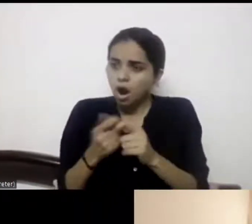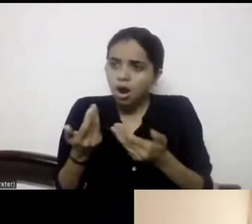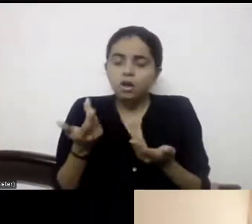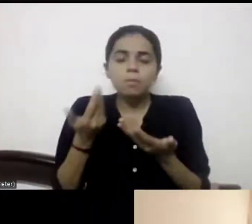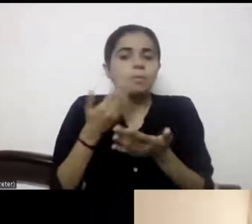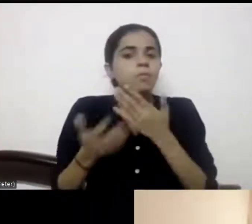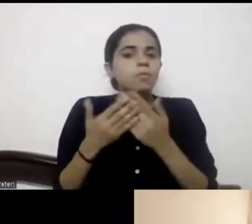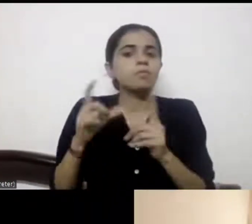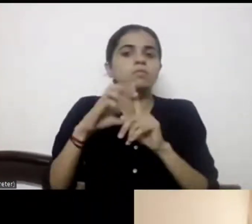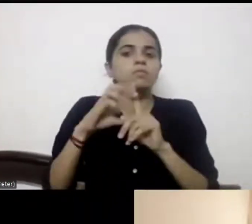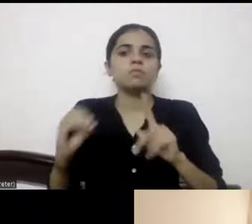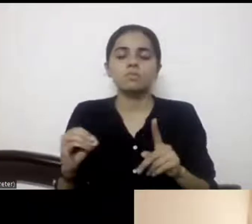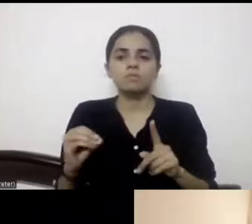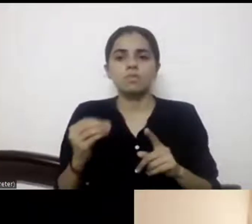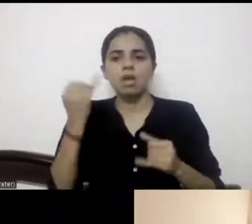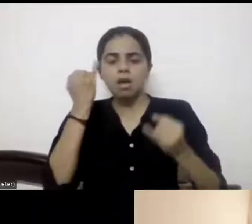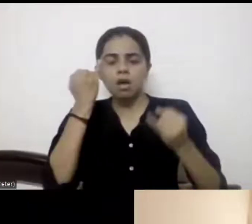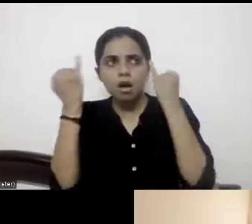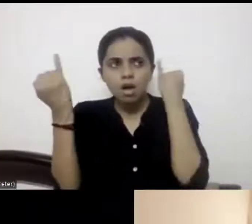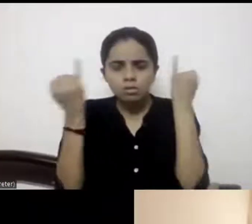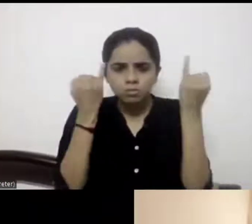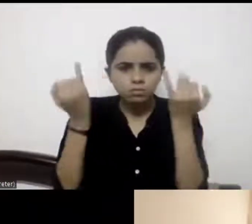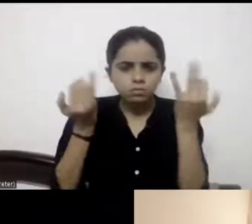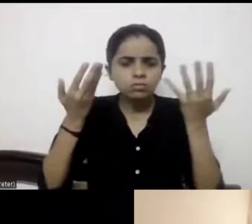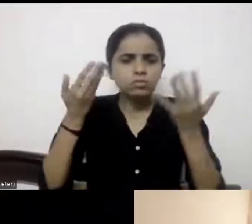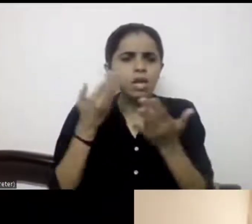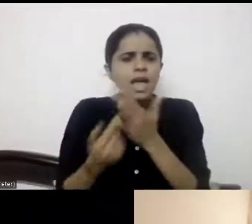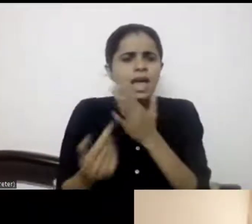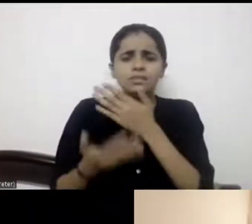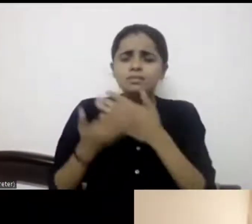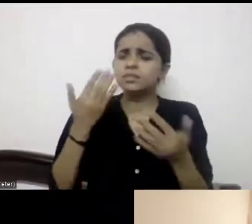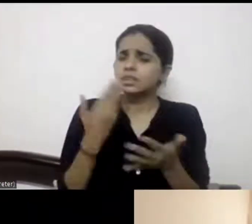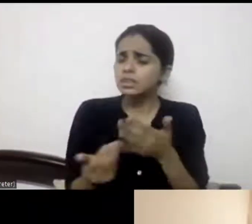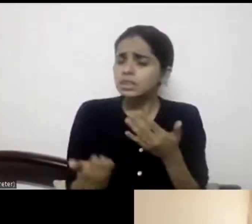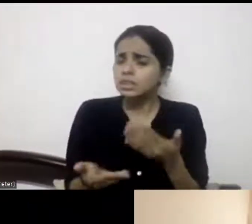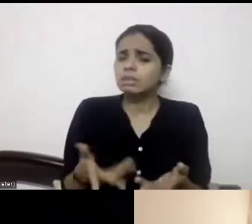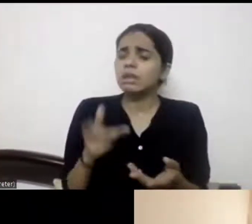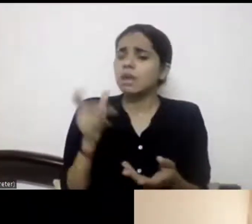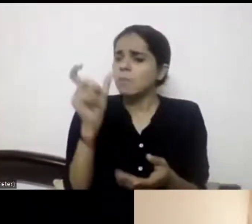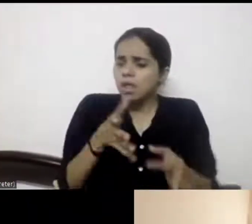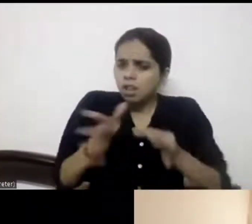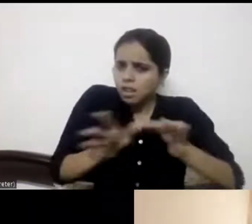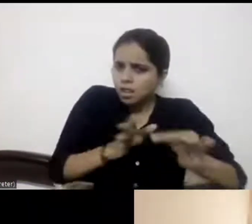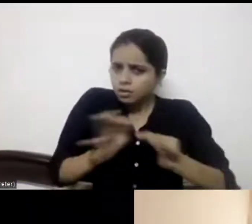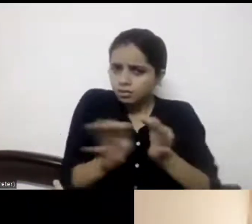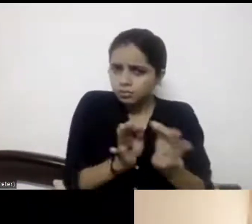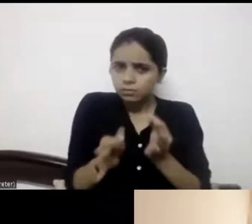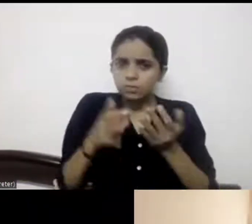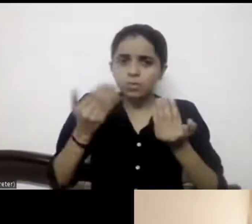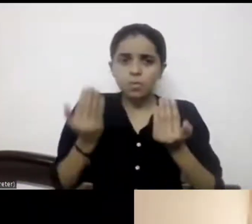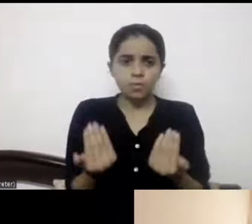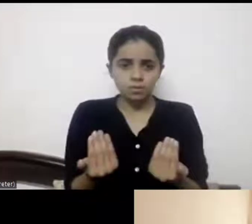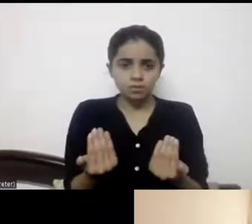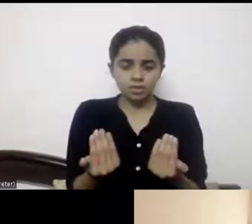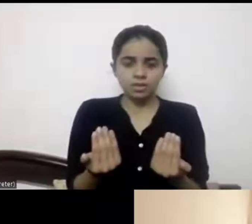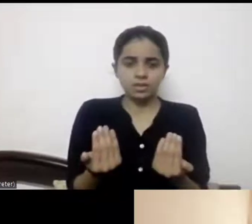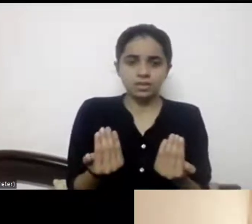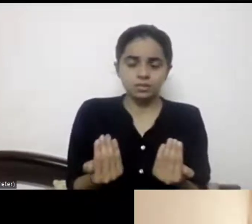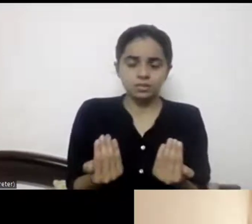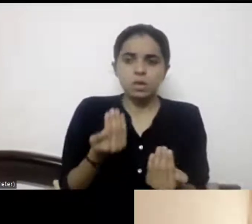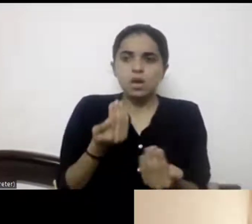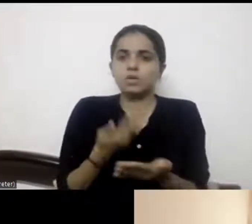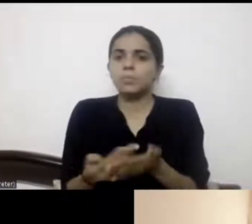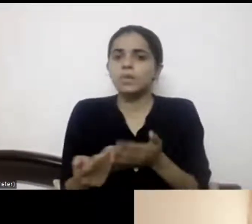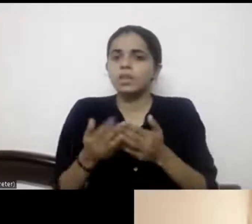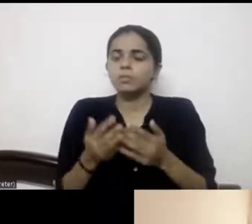the idea of very accessibility and everything is being defined by them. The standards are being set up,